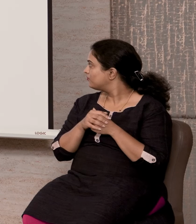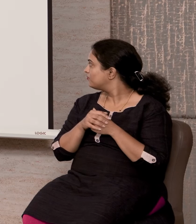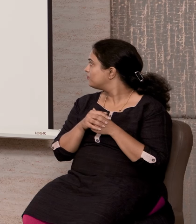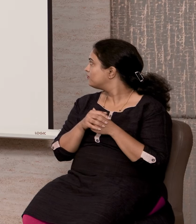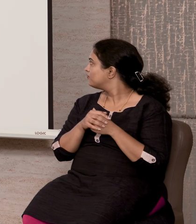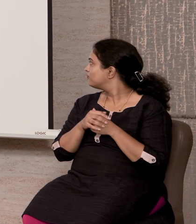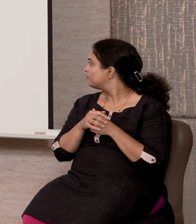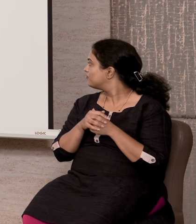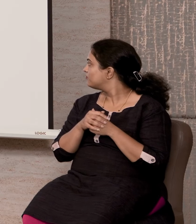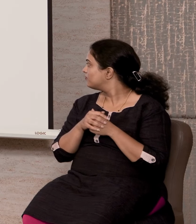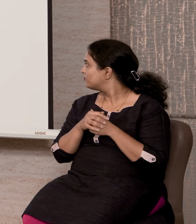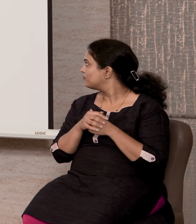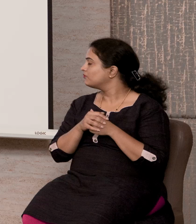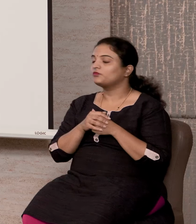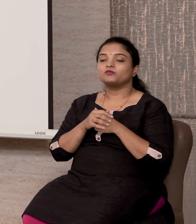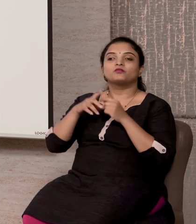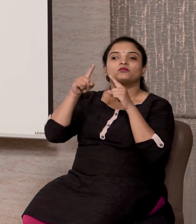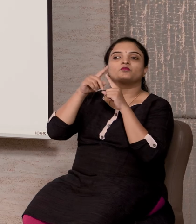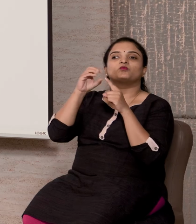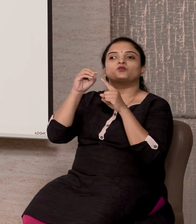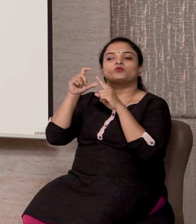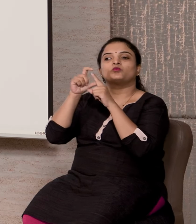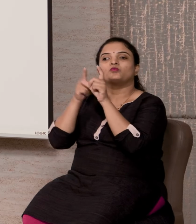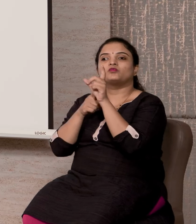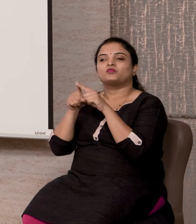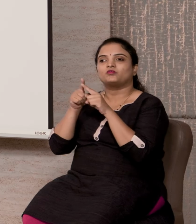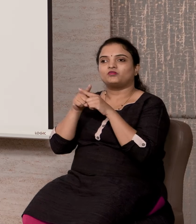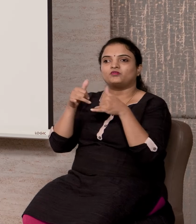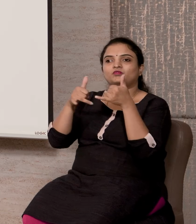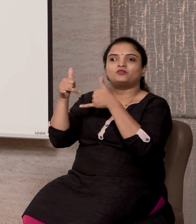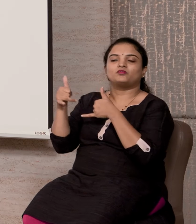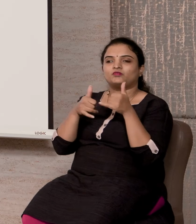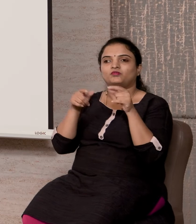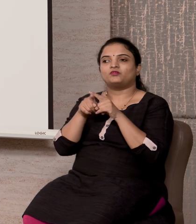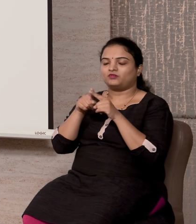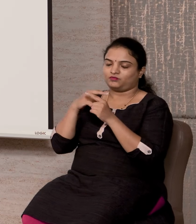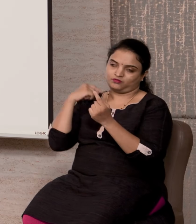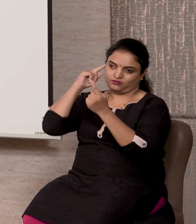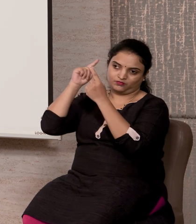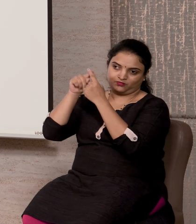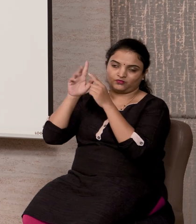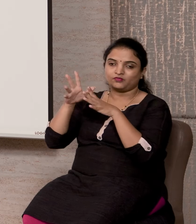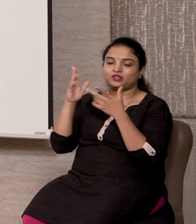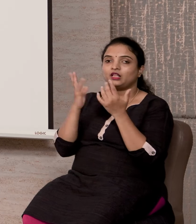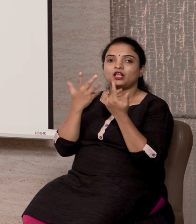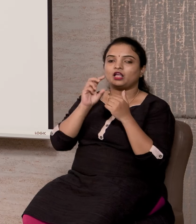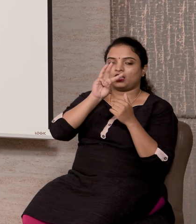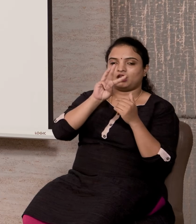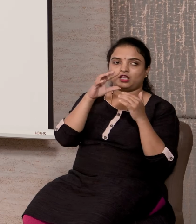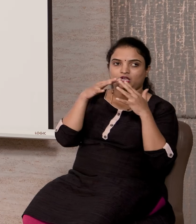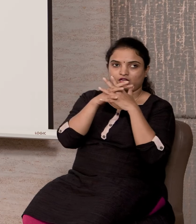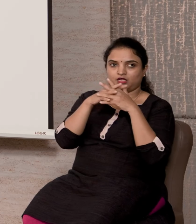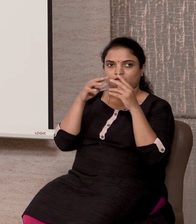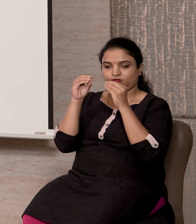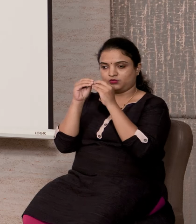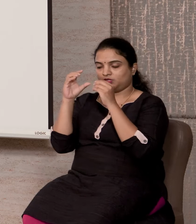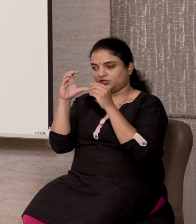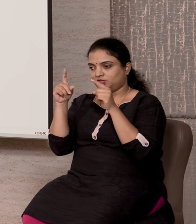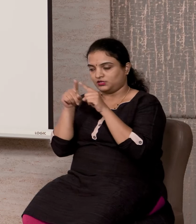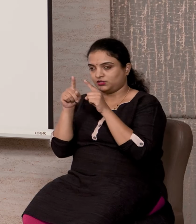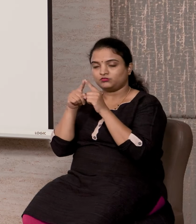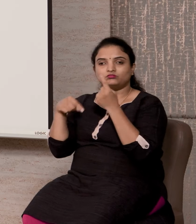the WCAG guidelines, and what are the different principles of accessibility and so on. And by the time they complete this game, they are now